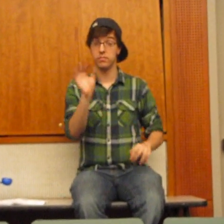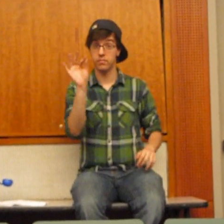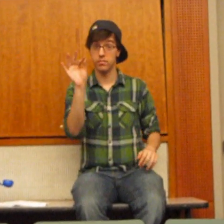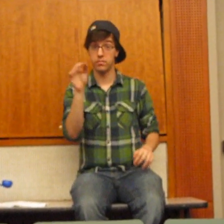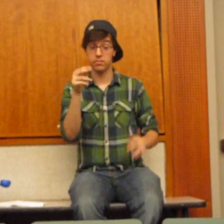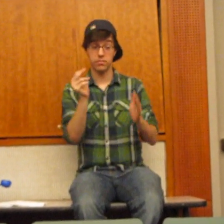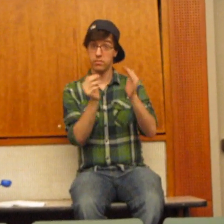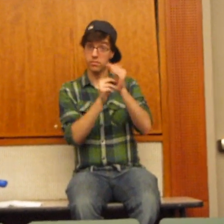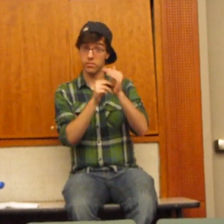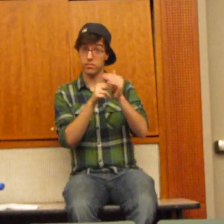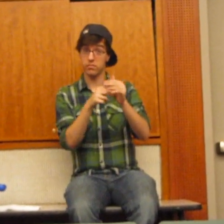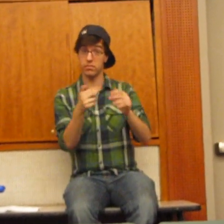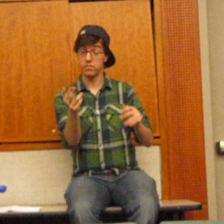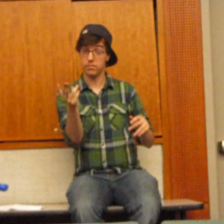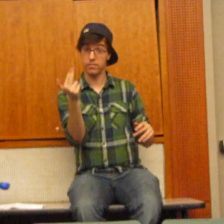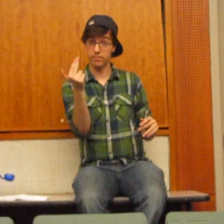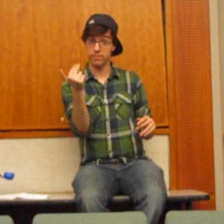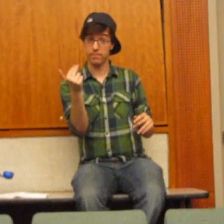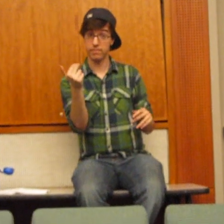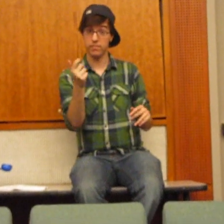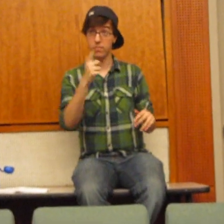Thank you.